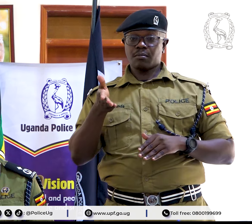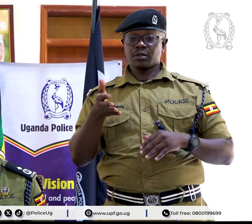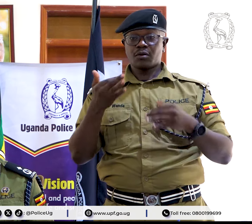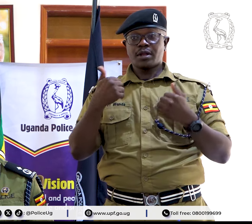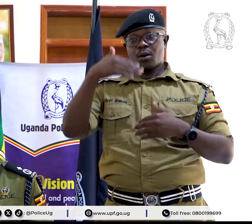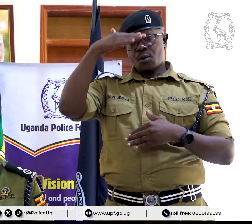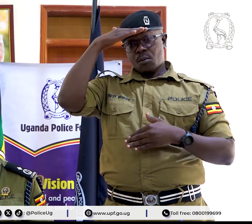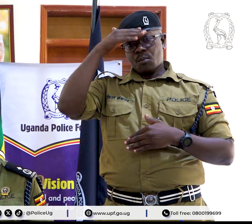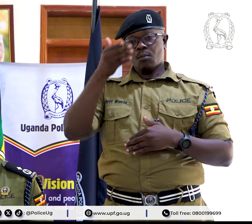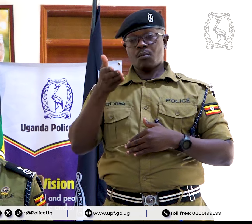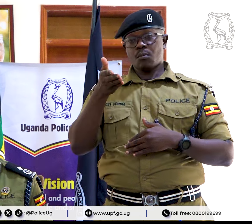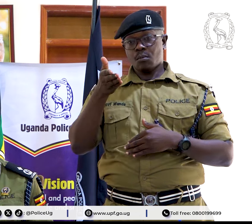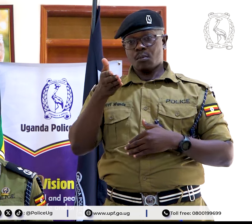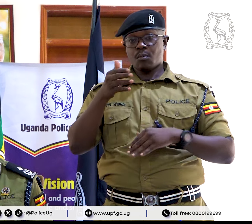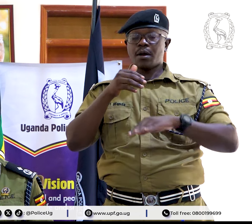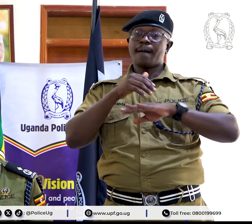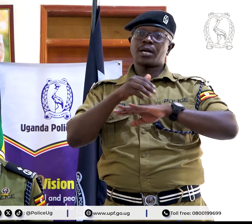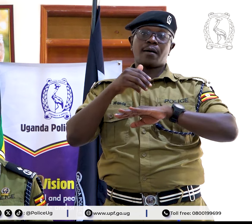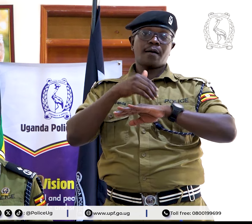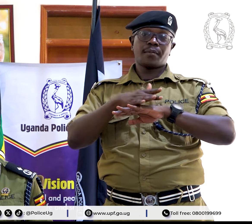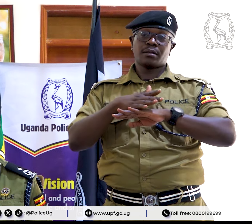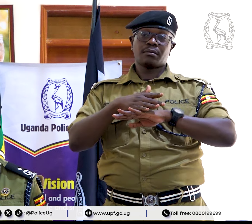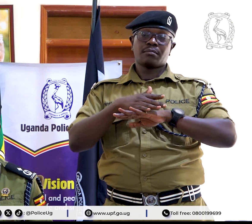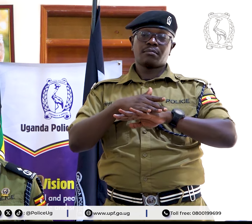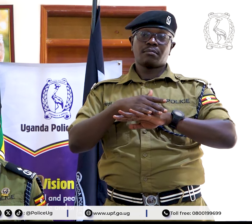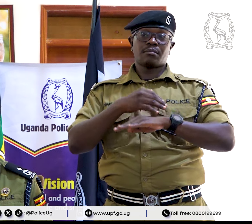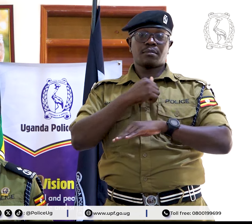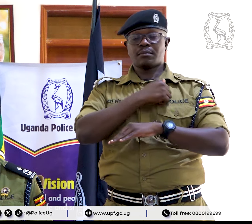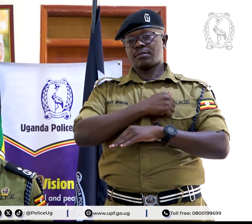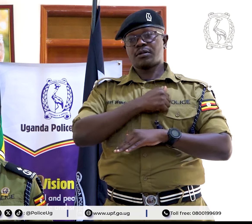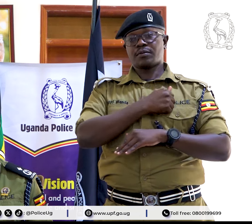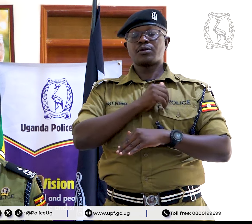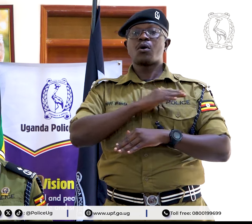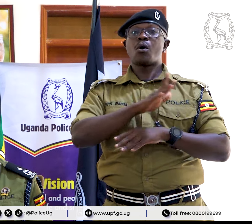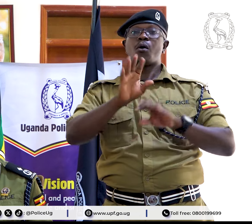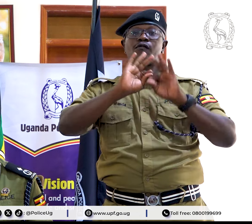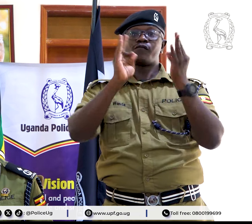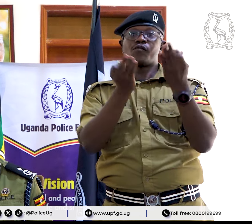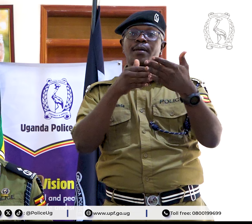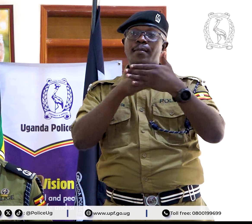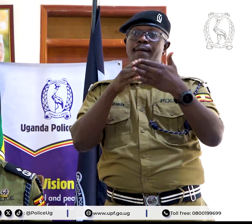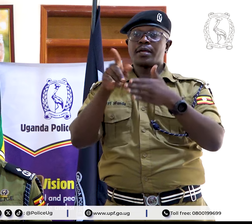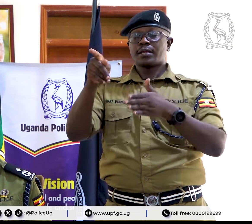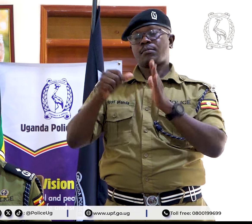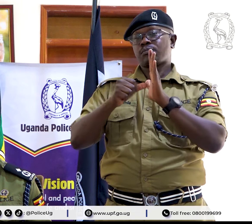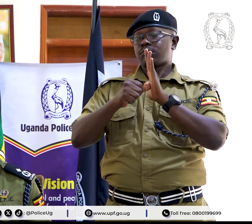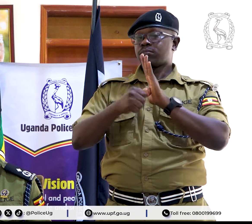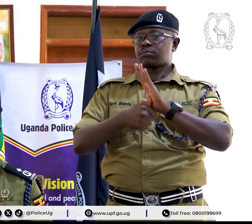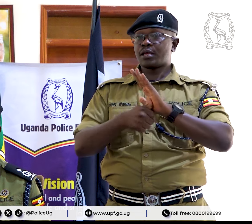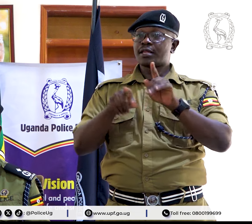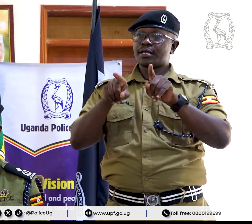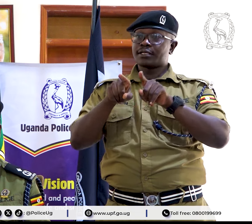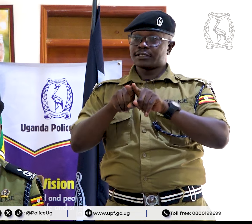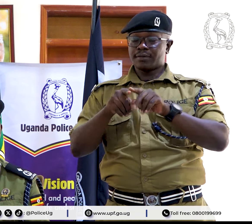Uganda Police Force sends its condolences to the families affected, and